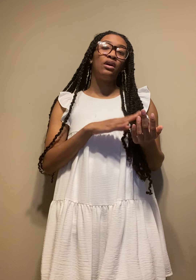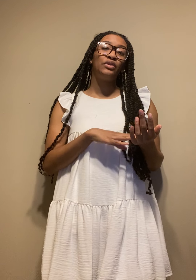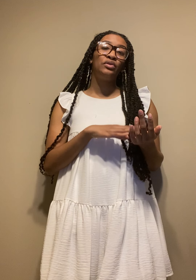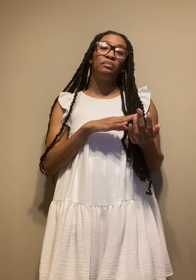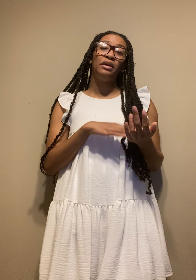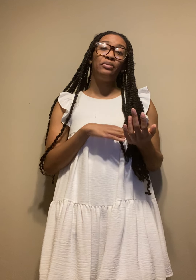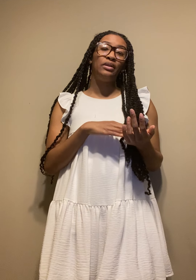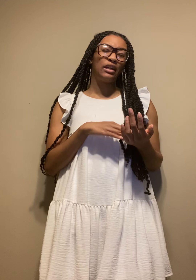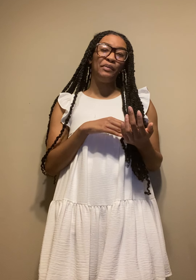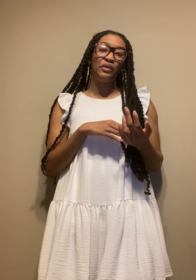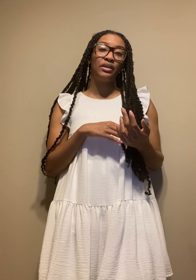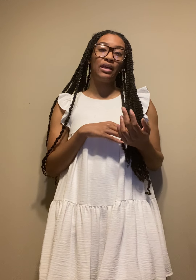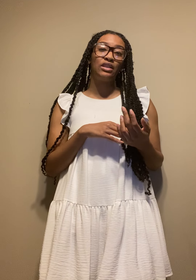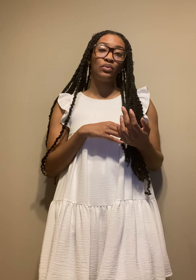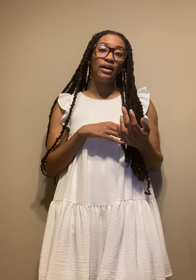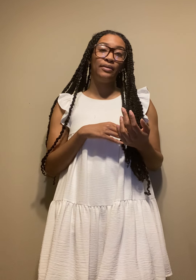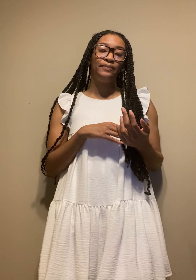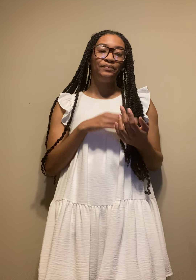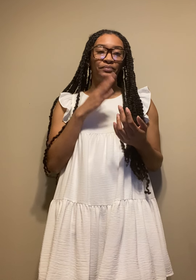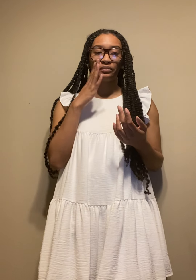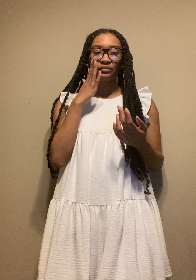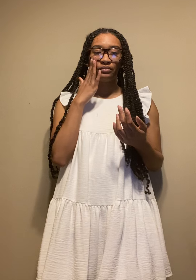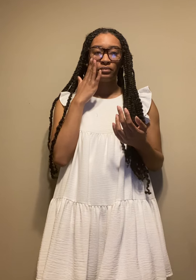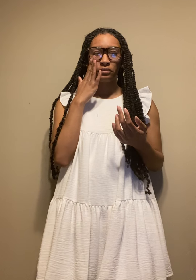also the people in the community as well.